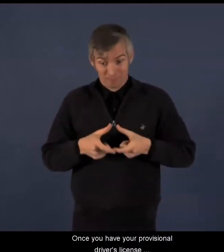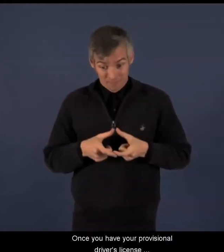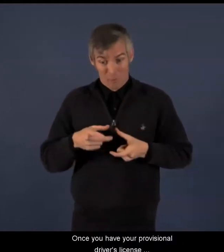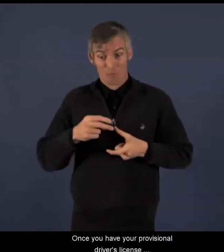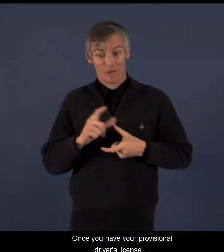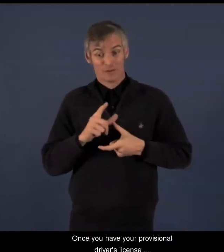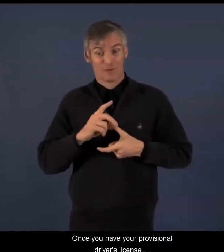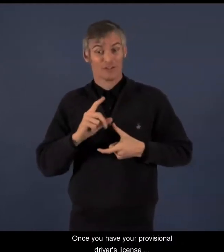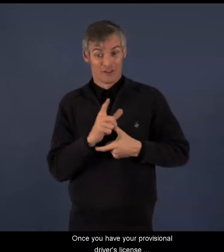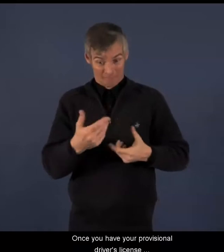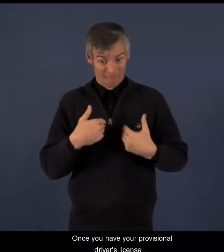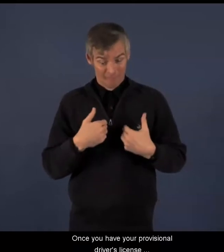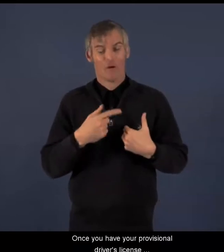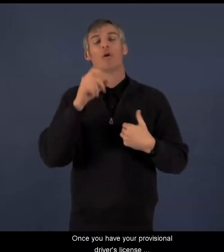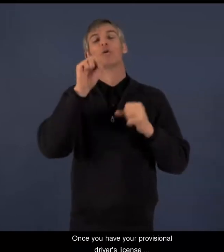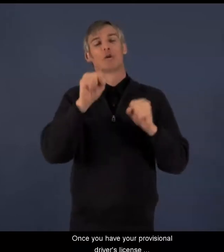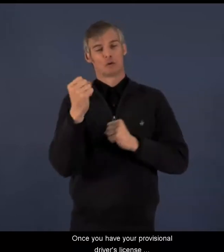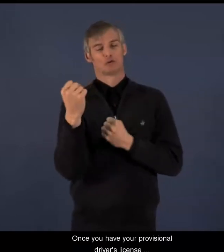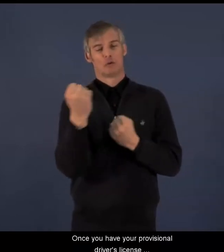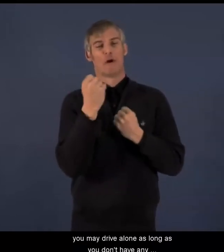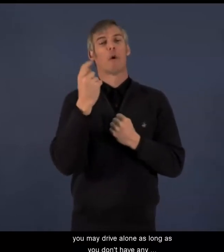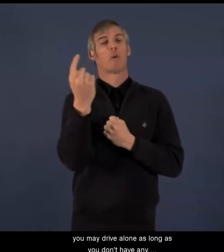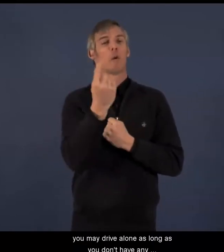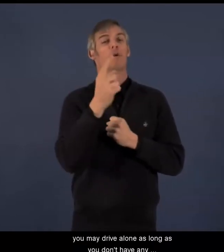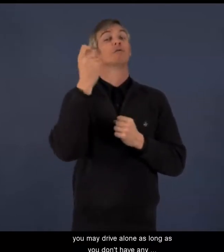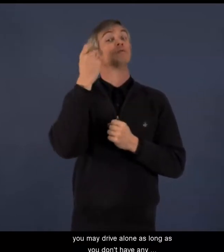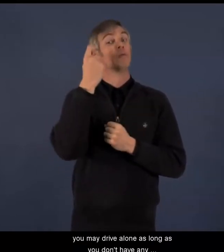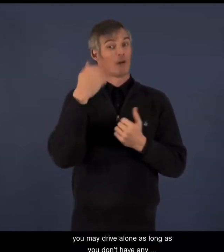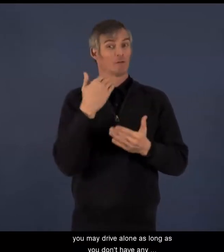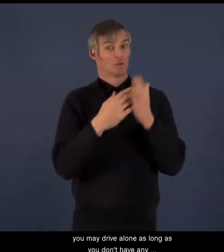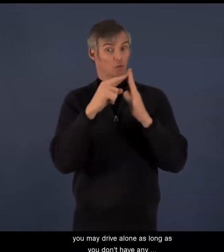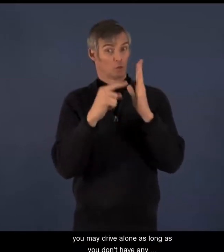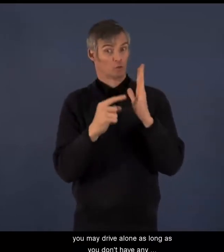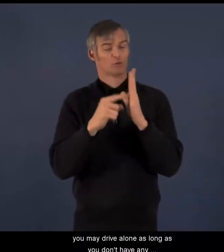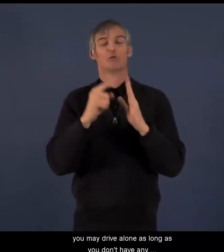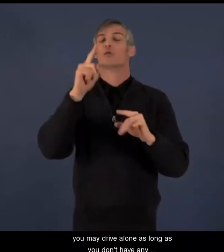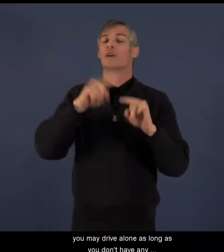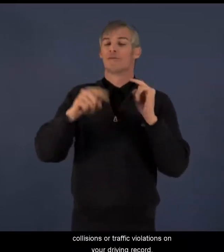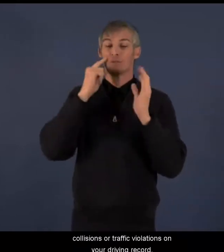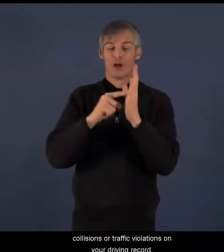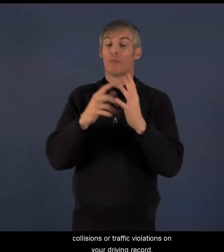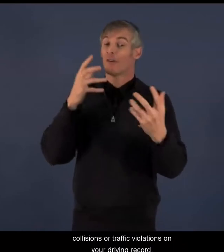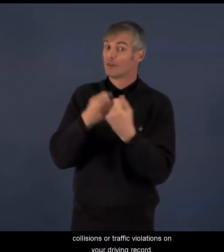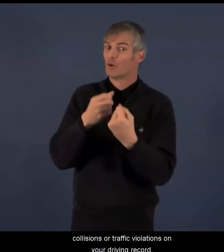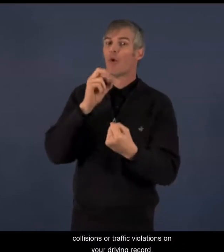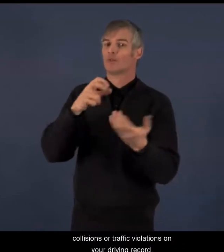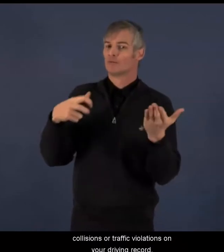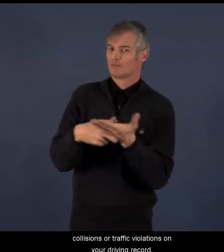Once you have your provisional driver's license, you may drive alone as long as you don't have any collisions or traffic